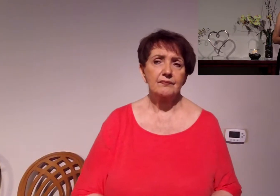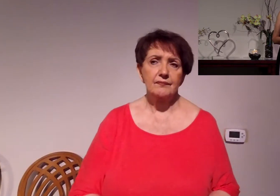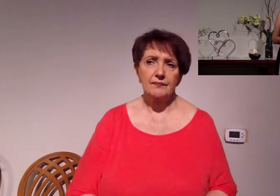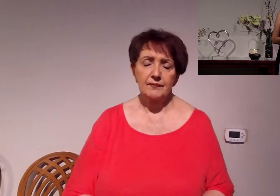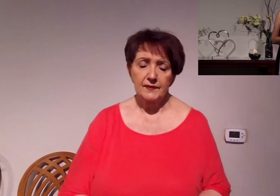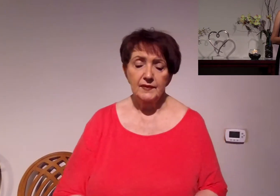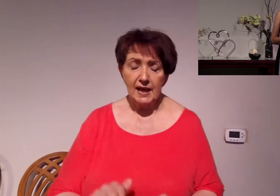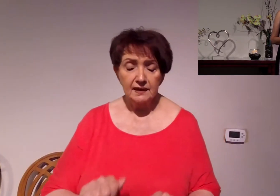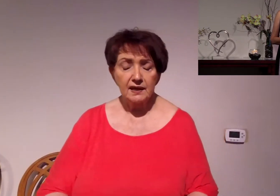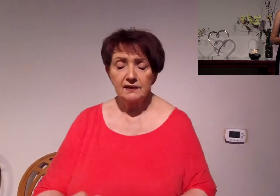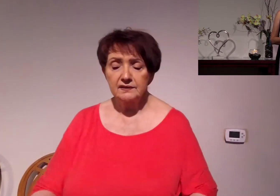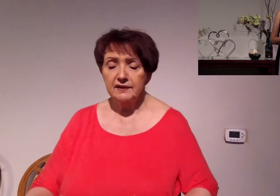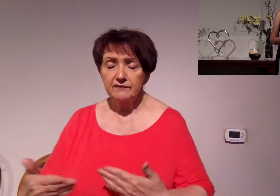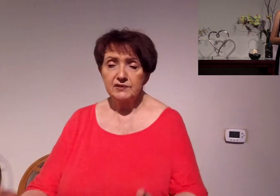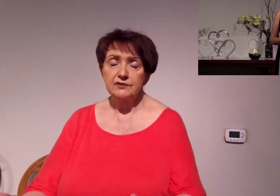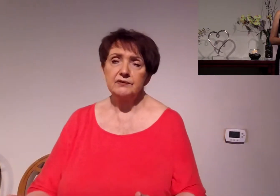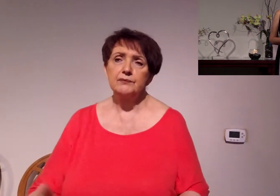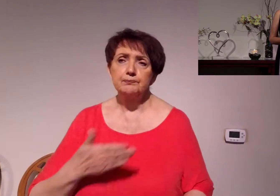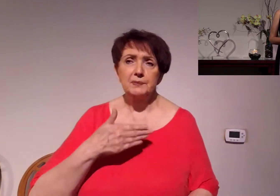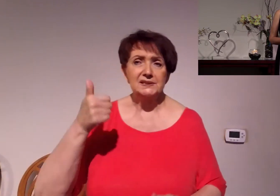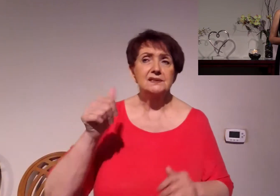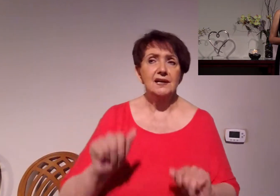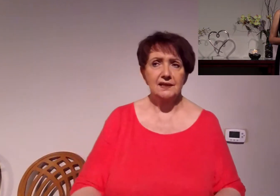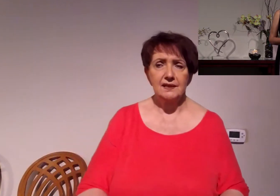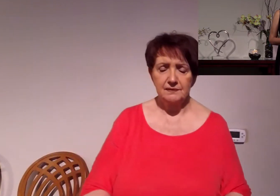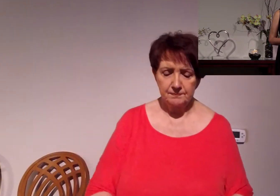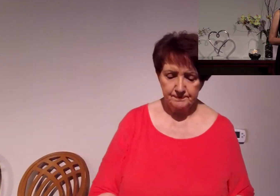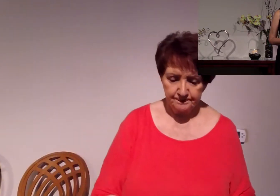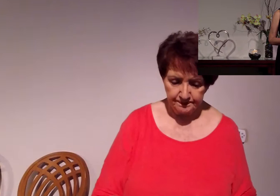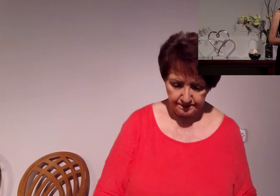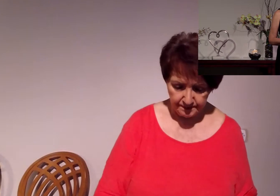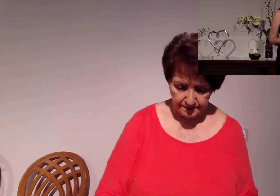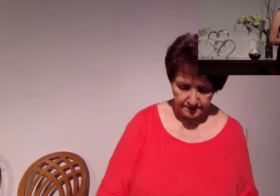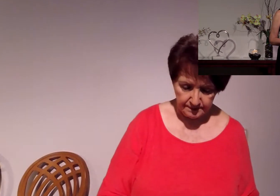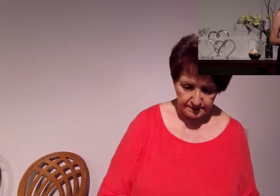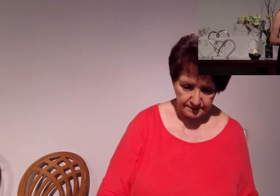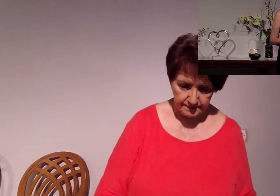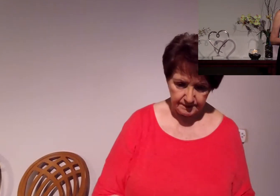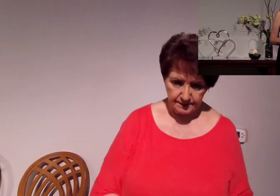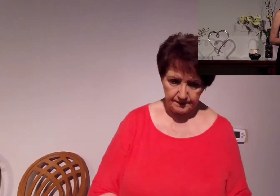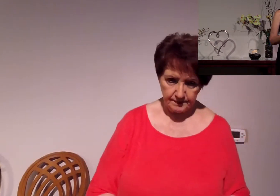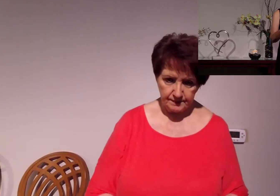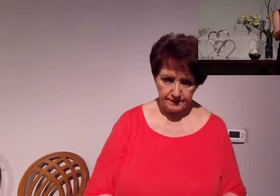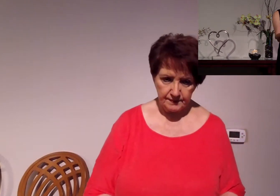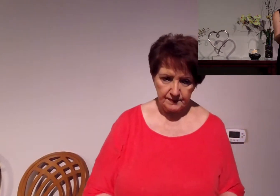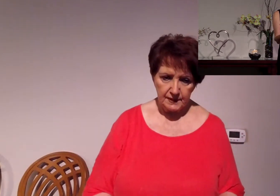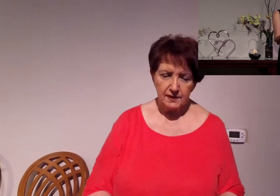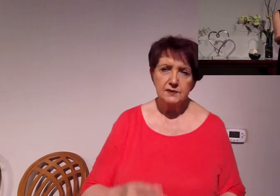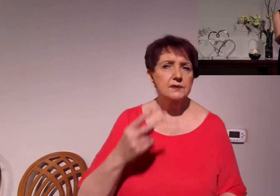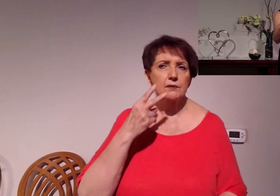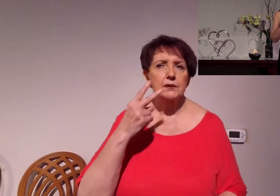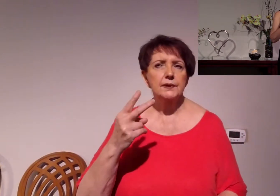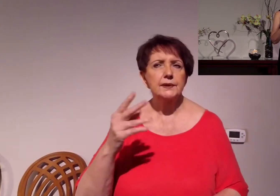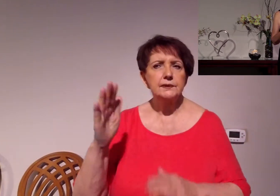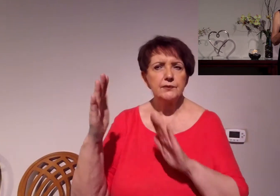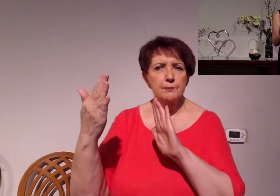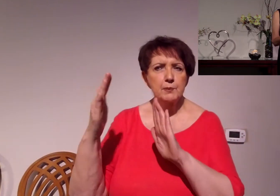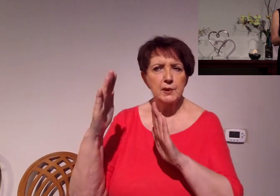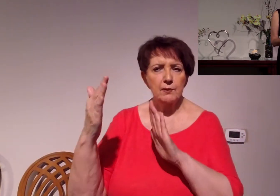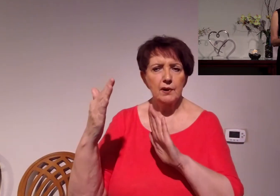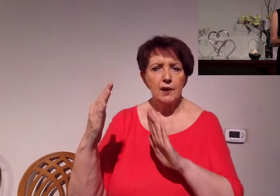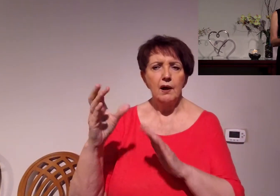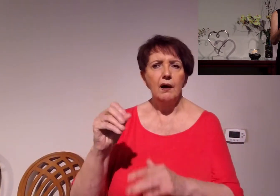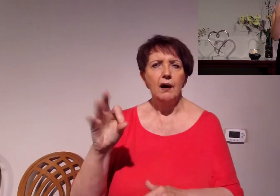can give it to you. So we want to look into the mirror that our partner is for our